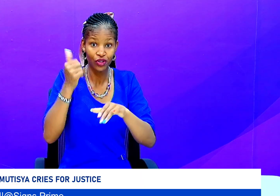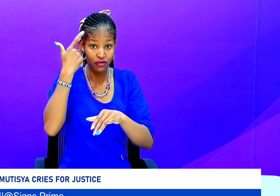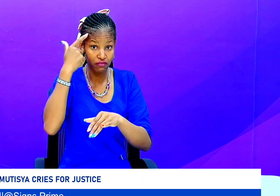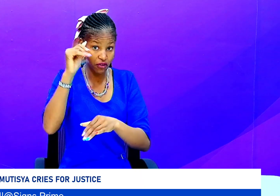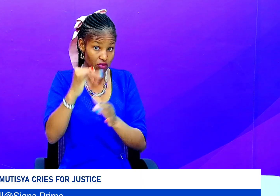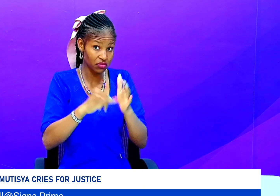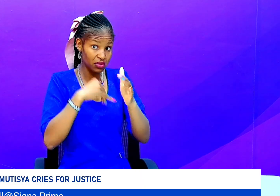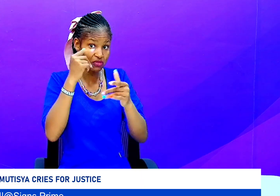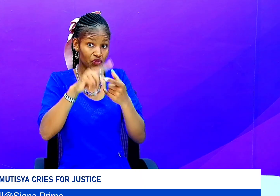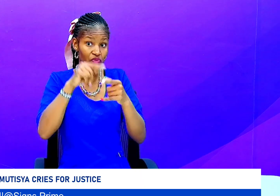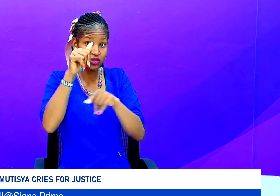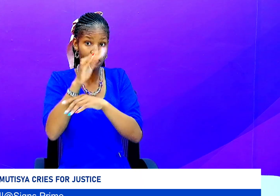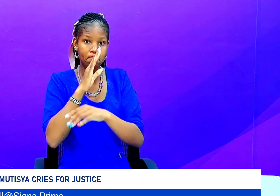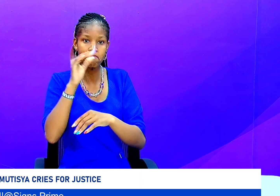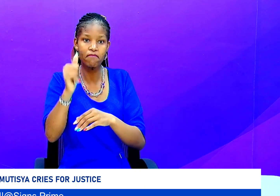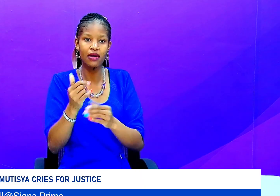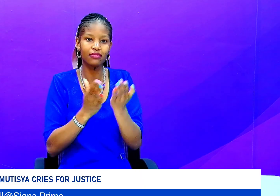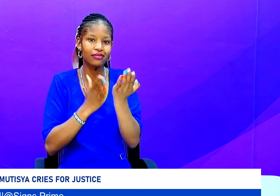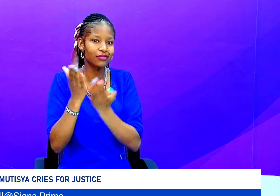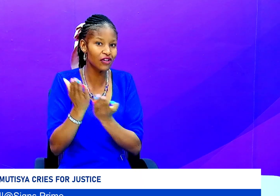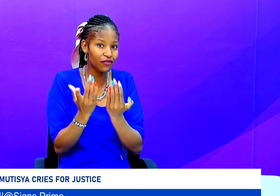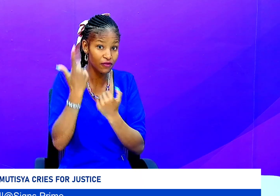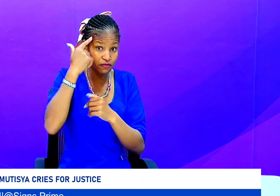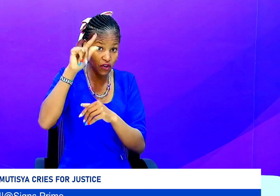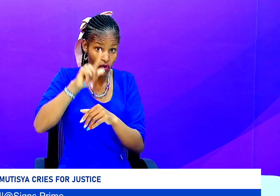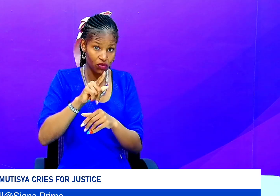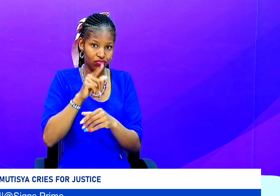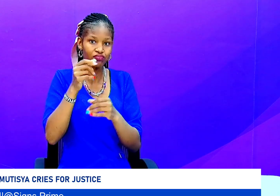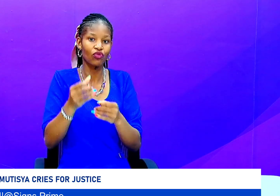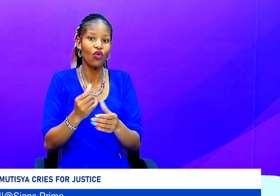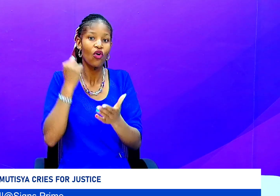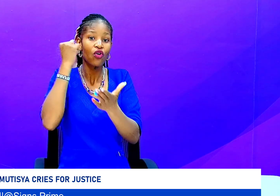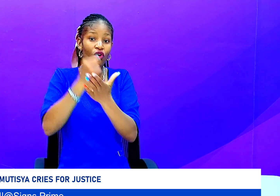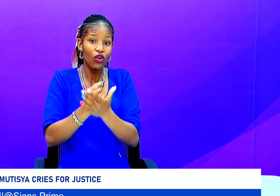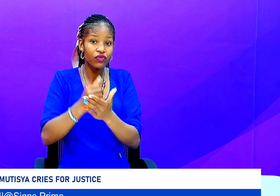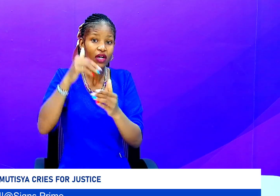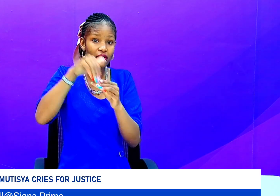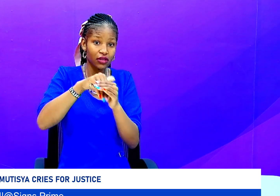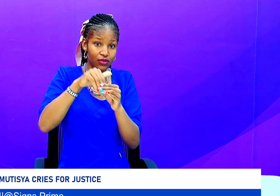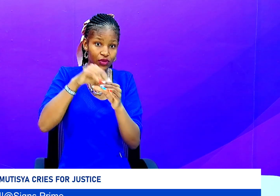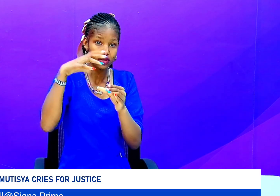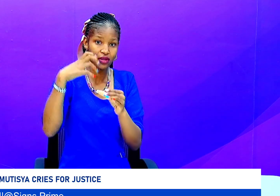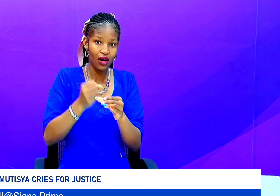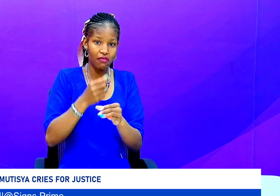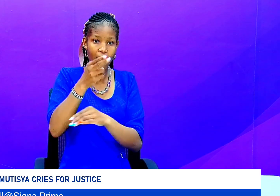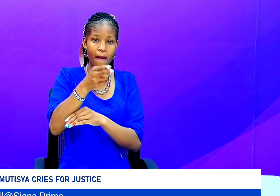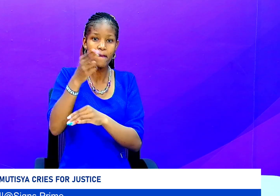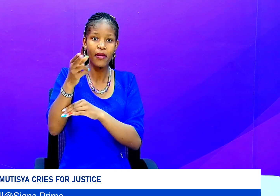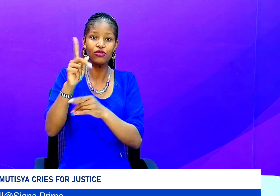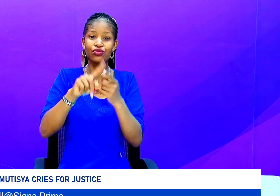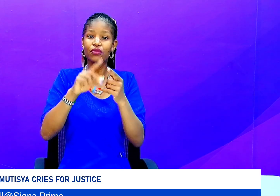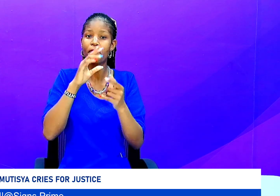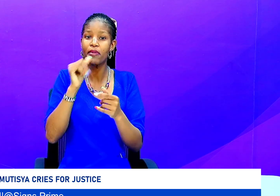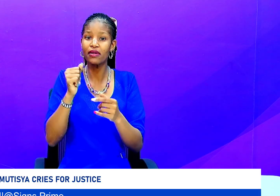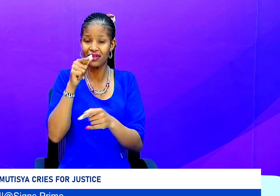Family members and residents expressed deep sorrow, calling for justice to be served and the officers